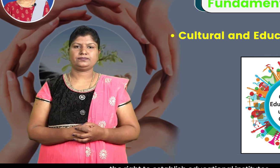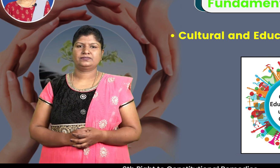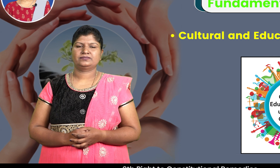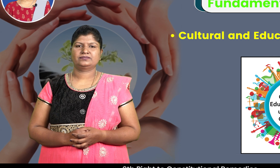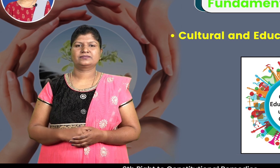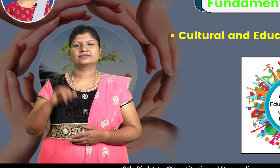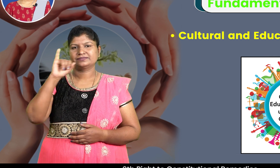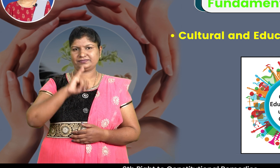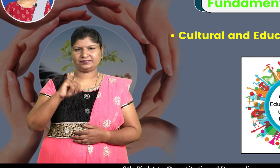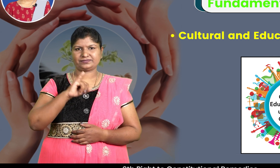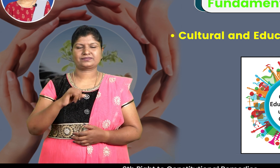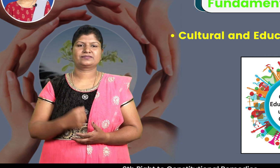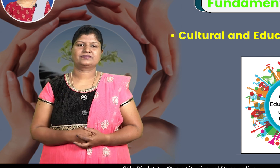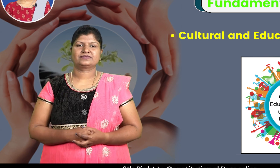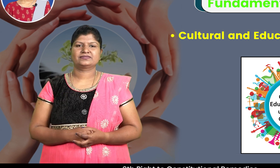Sixth,